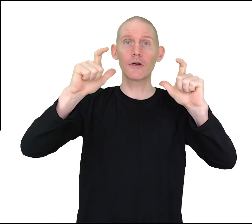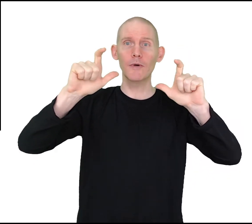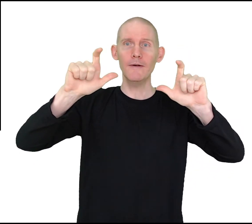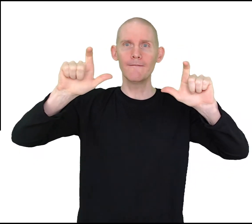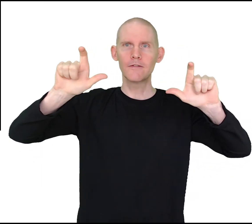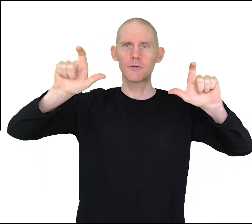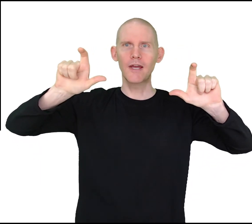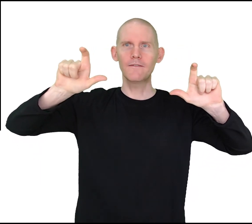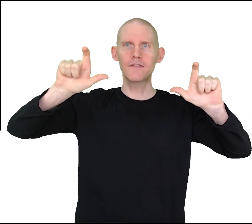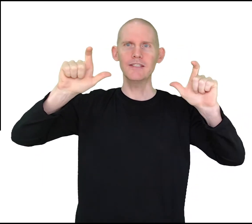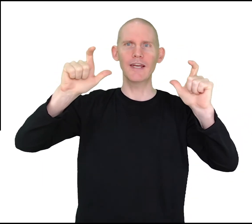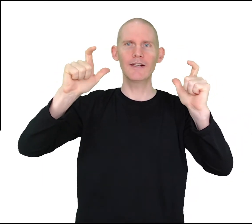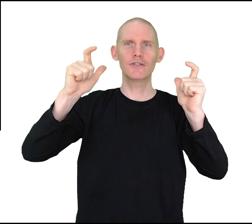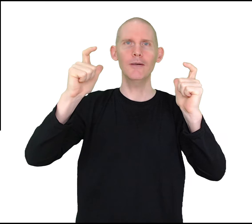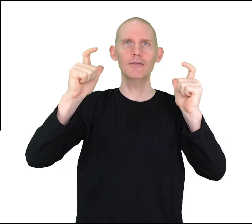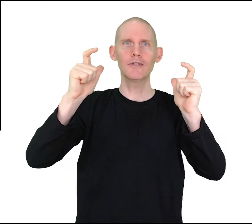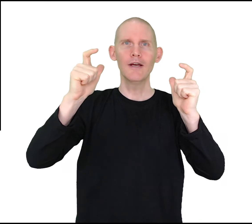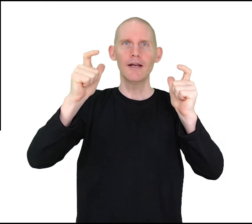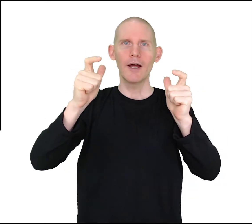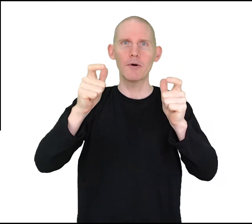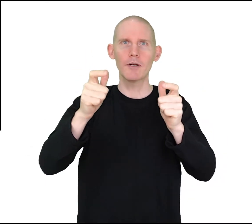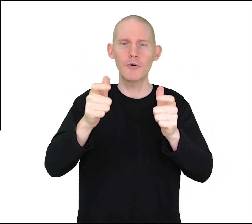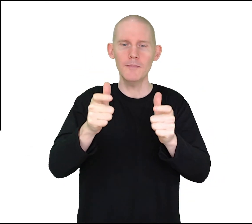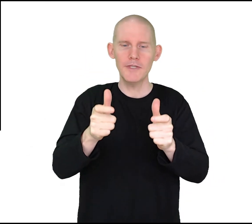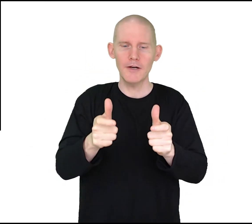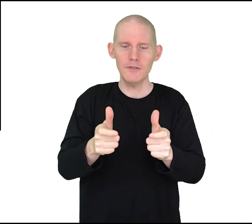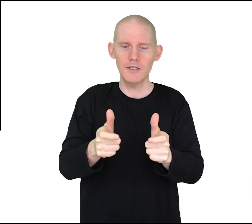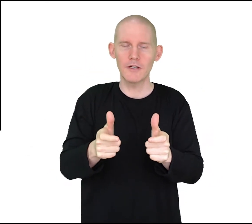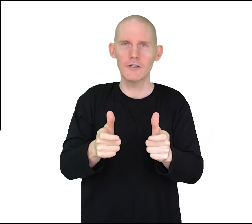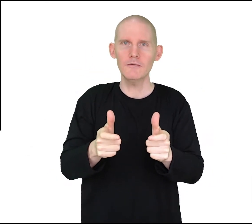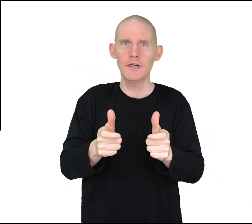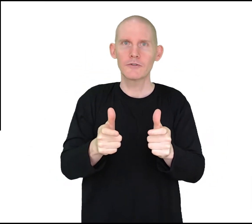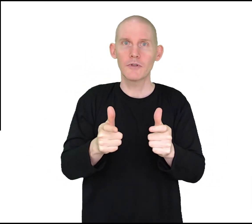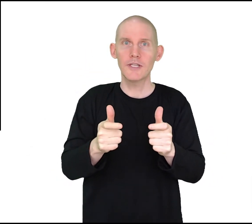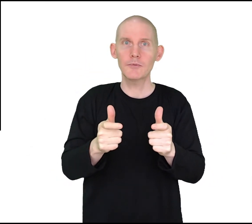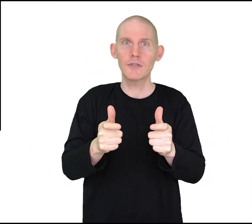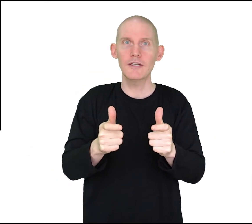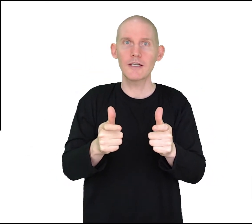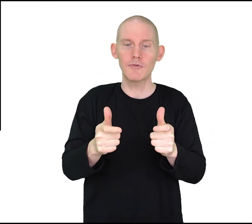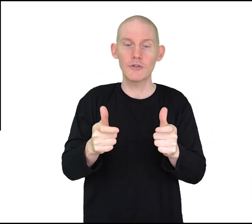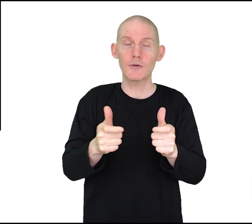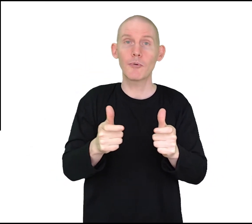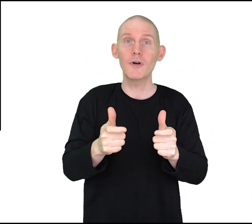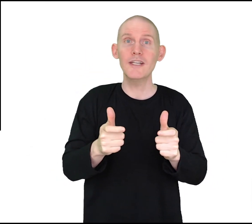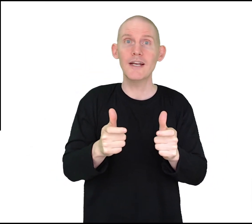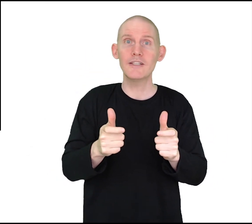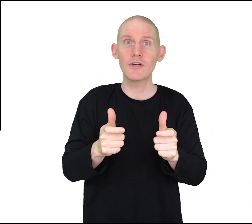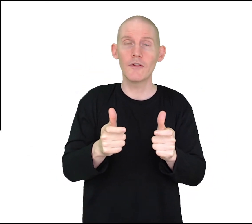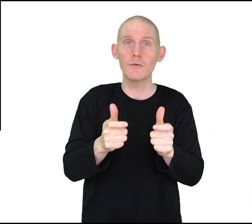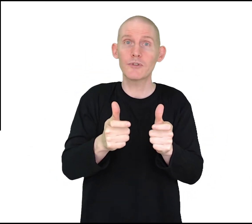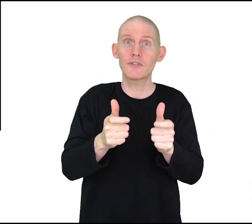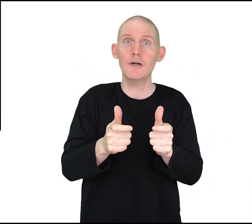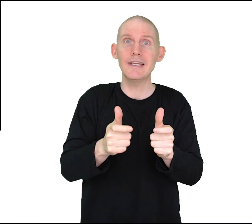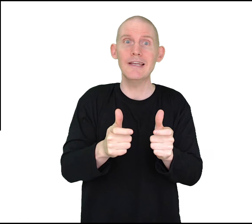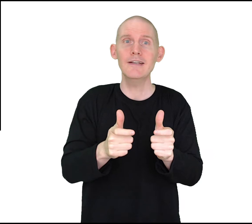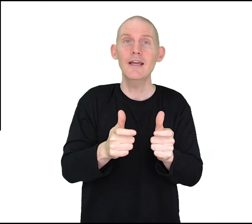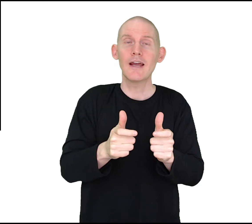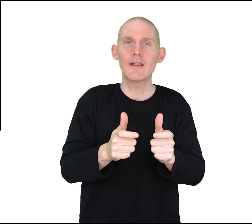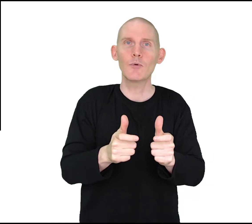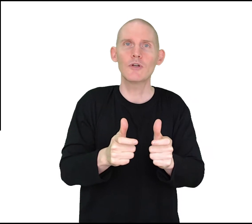bit. So we have these hand shapes. Now we're going to put them down here. So the tips of the index fingers are pointing at each other. We'll start in, and then we're going to